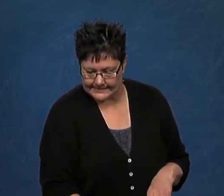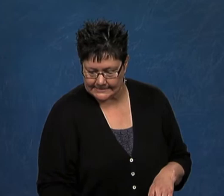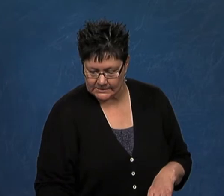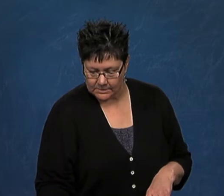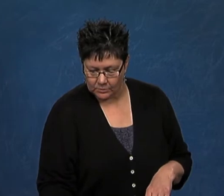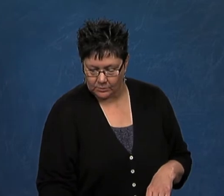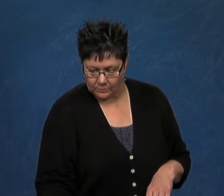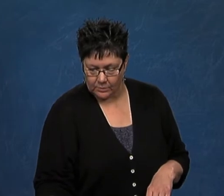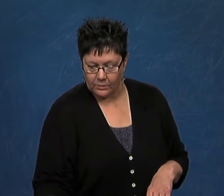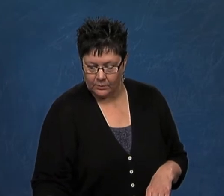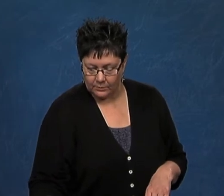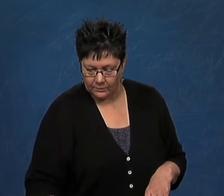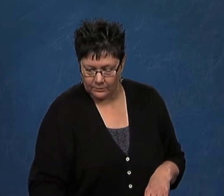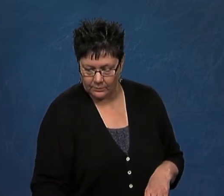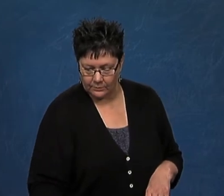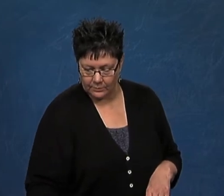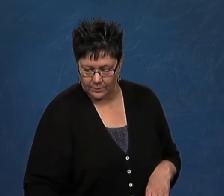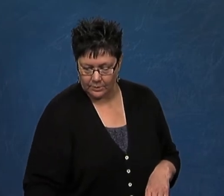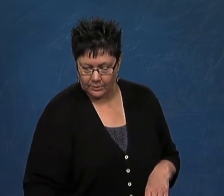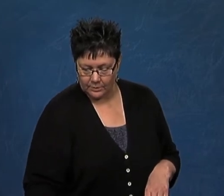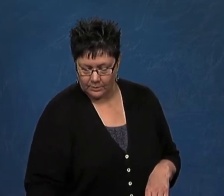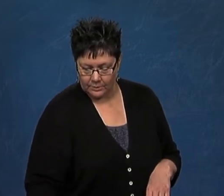to the court systems. They're very familiar with this process.